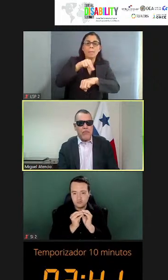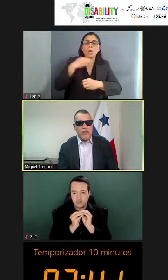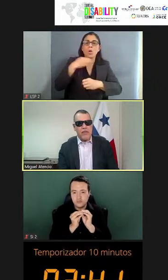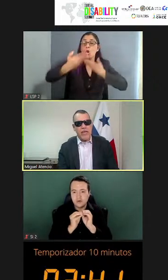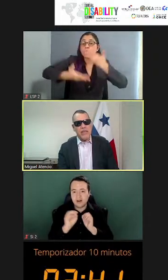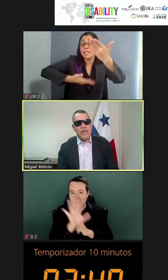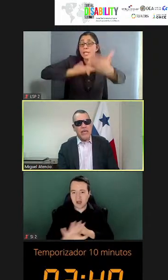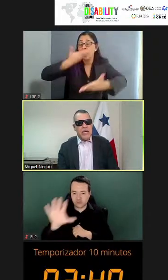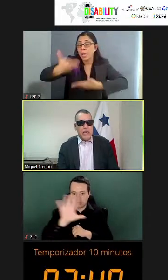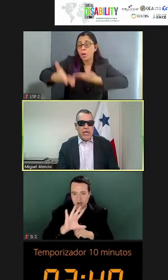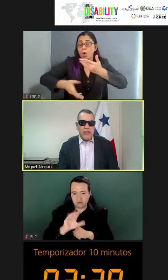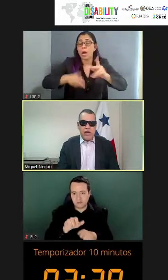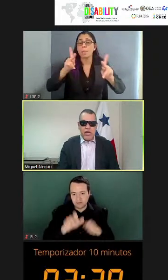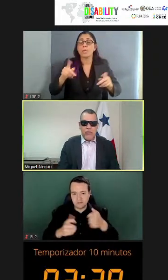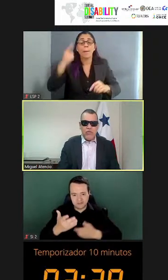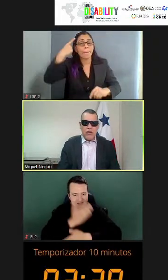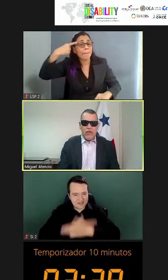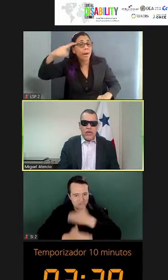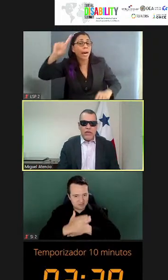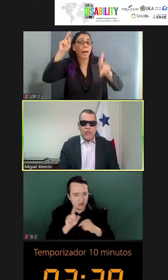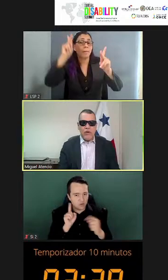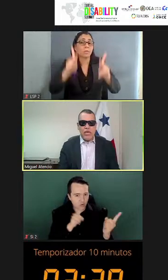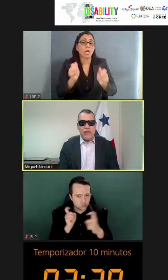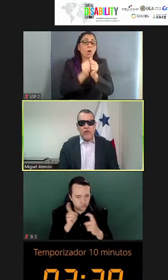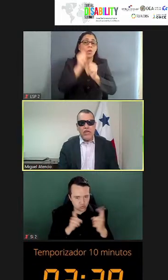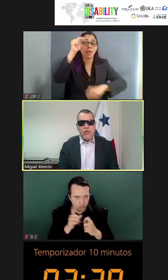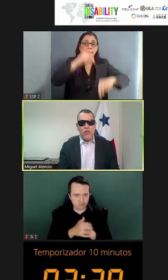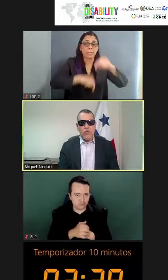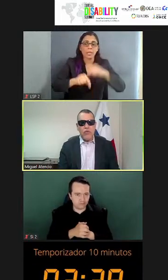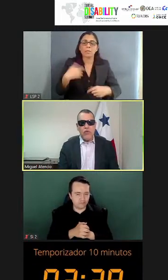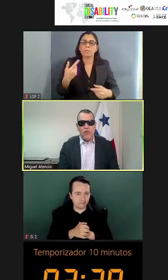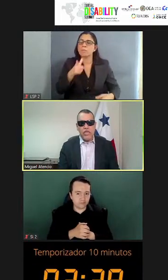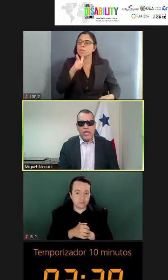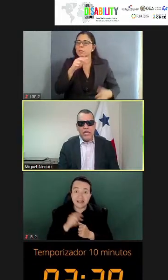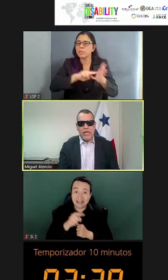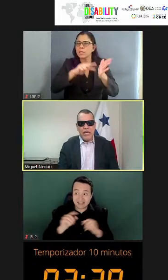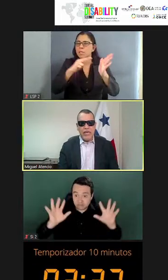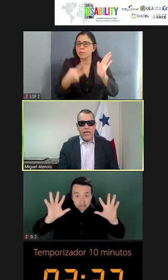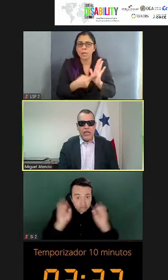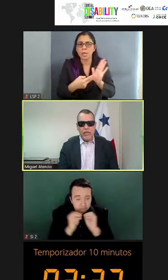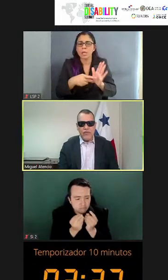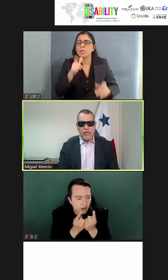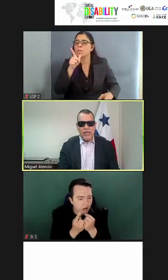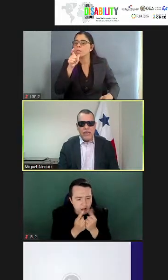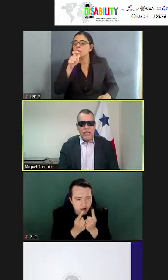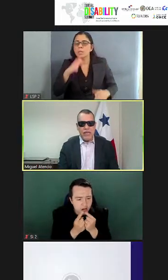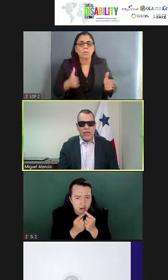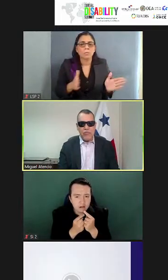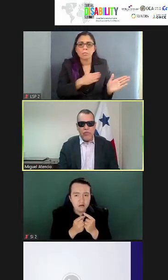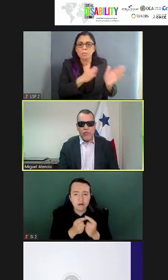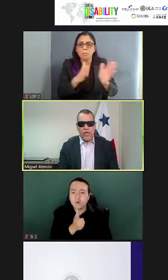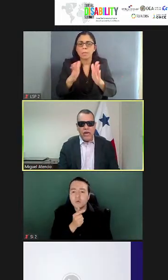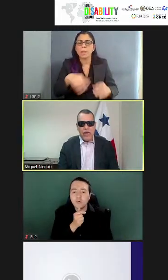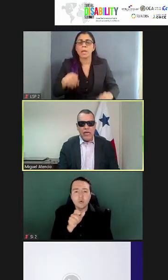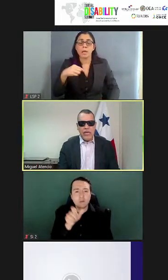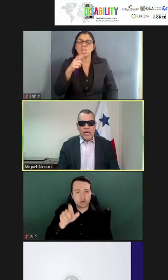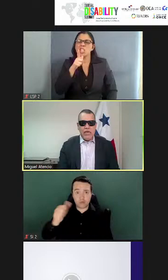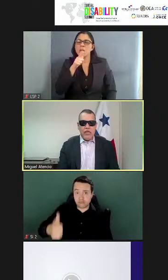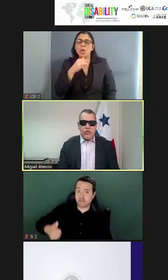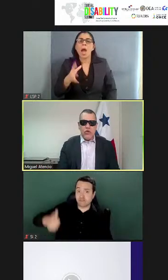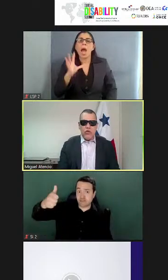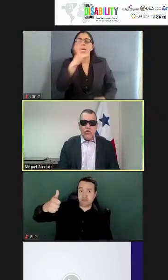consulting council organism for persons with disabilities is significant because it's